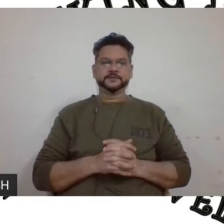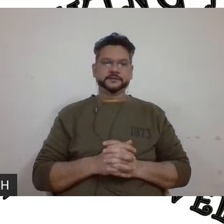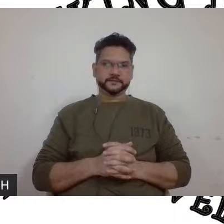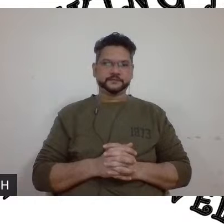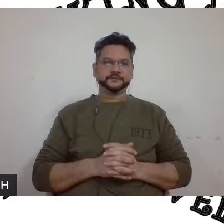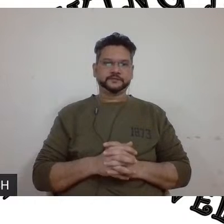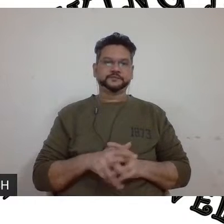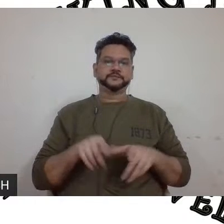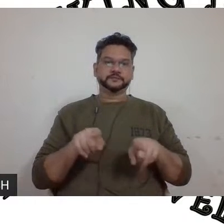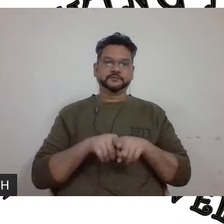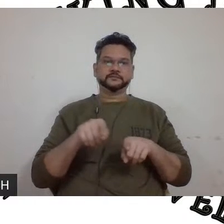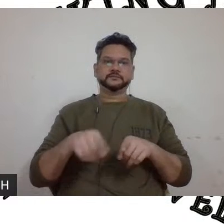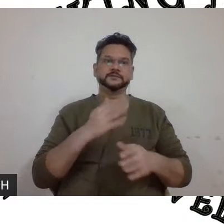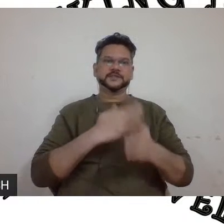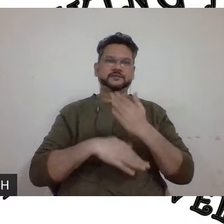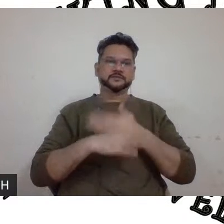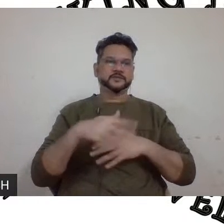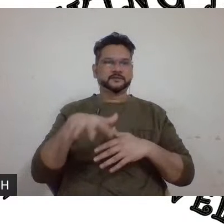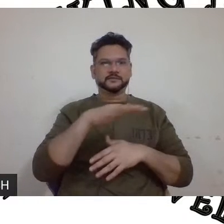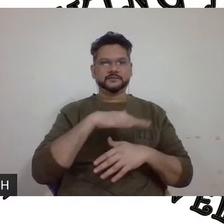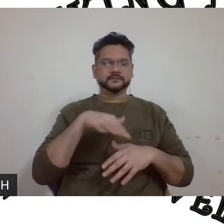sector, and UNICEF has